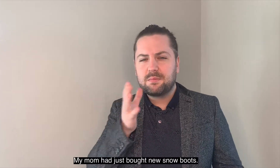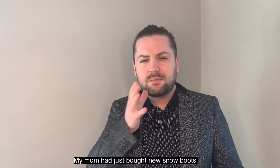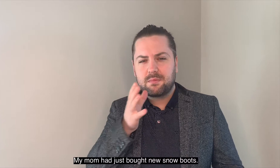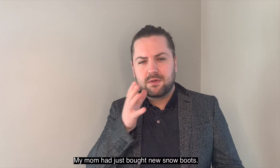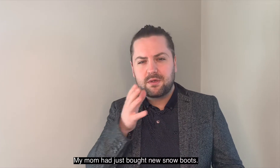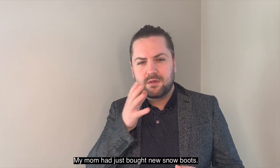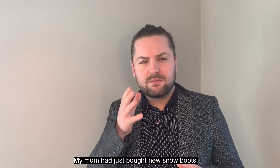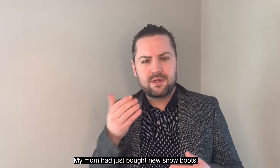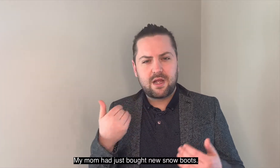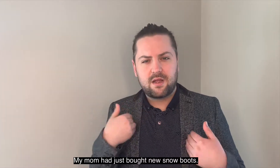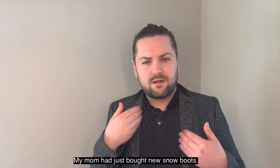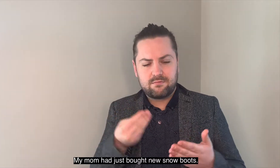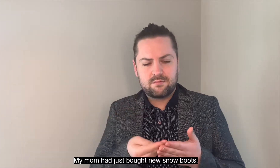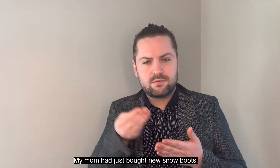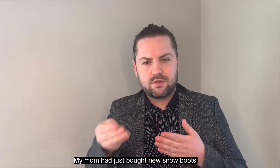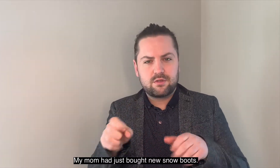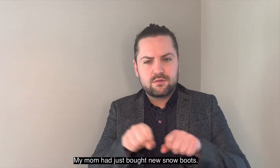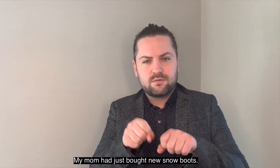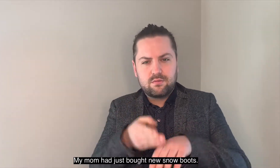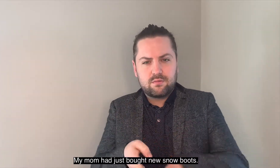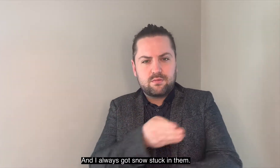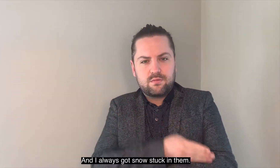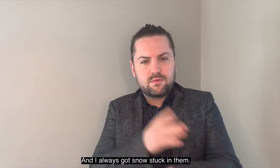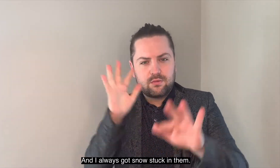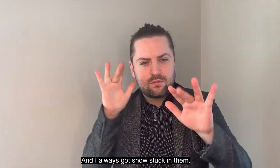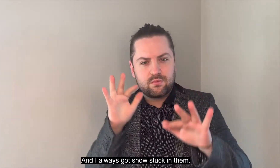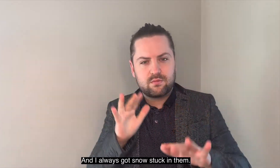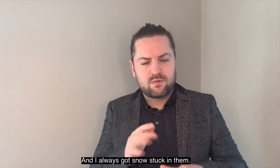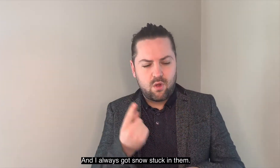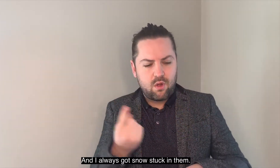My mom had just bought new snow boots. I always got snow stuck in them.